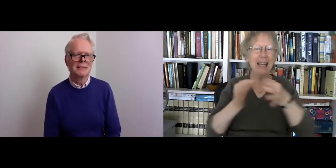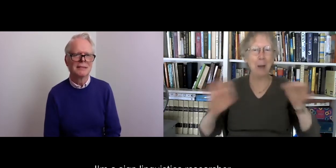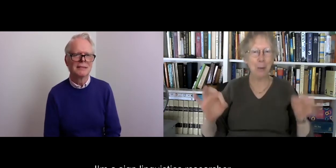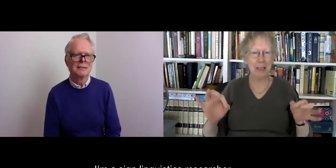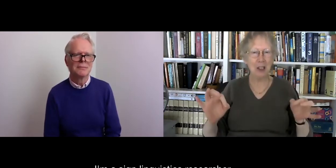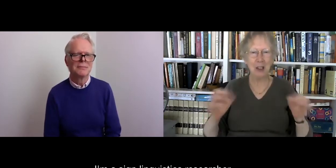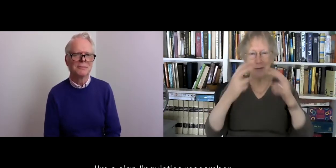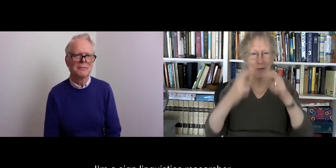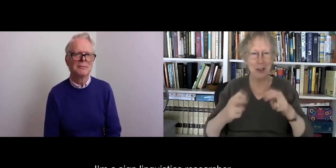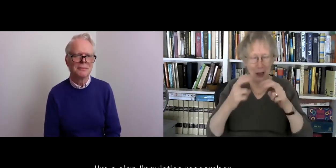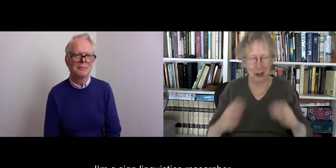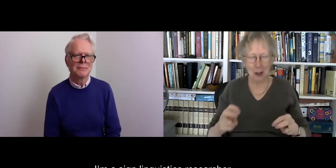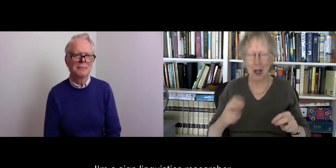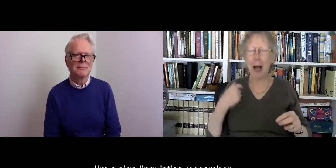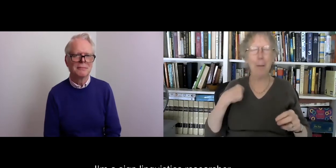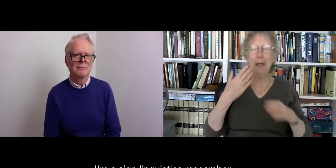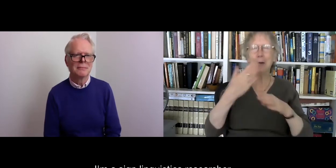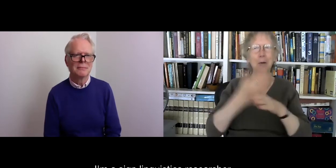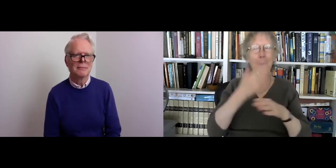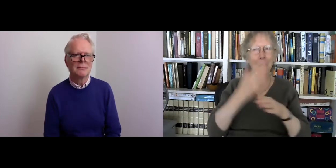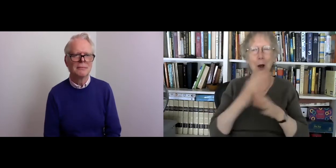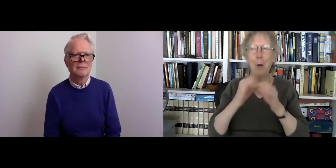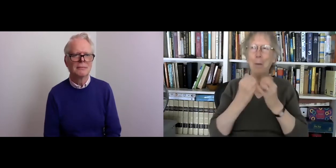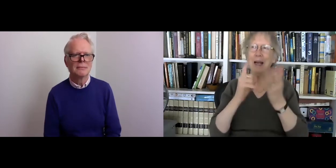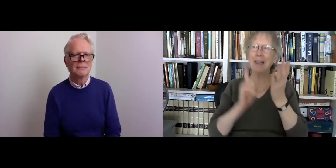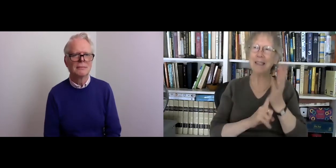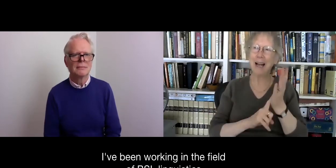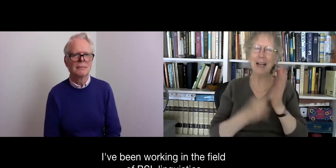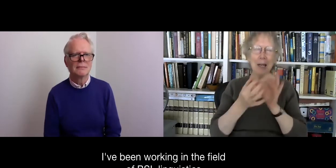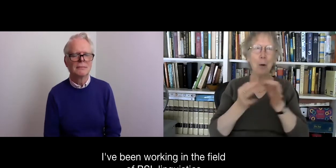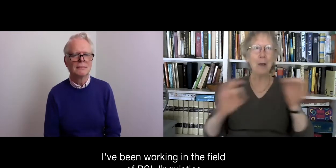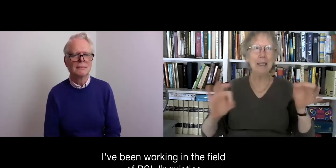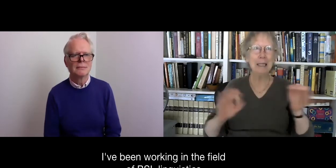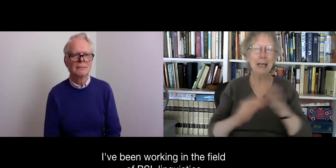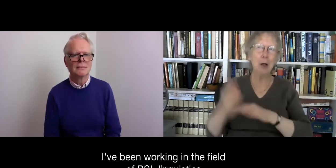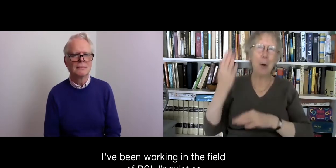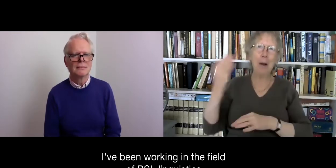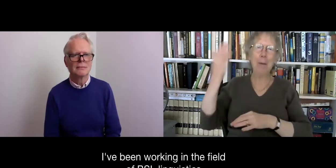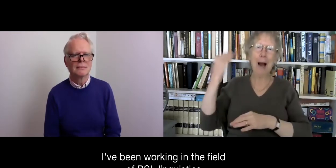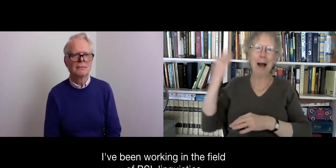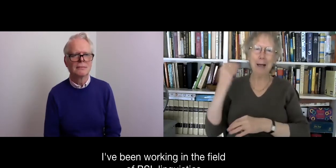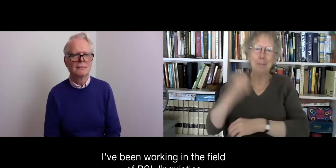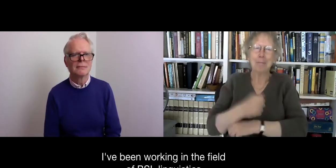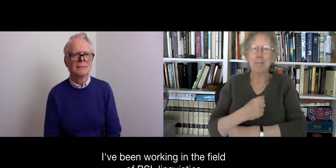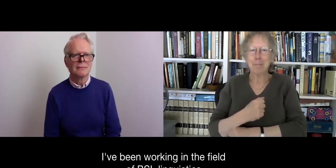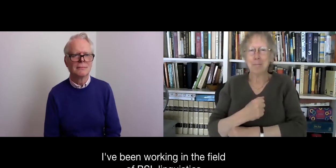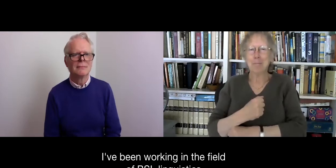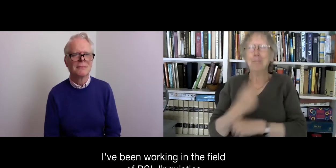I am a sign linguistics researcher, and I've been working in the field of BSL